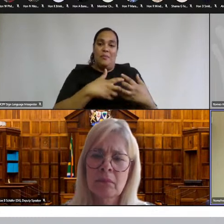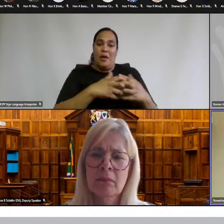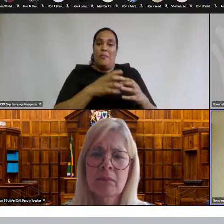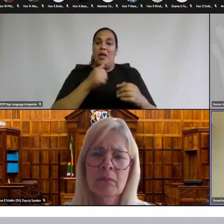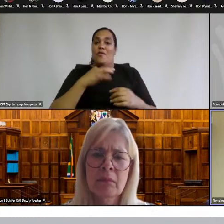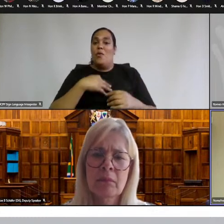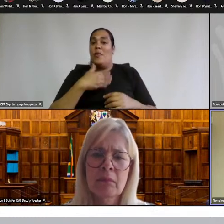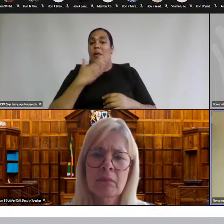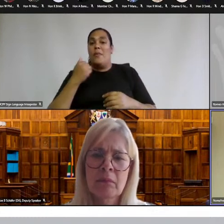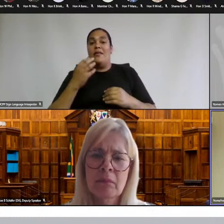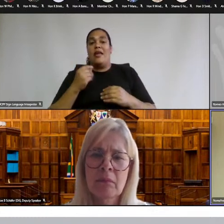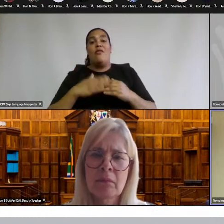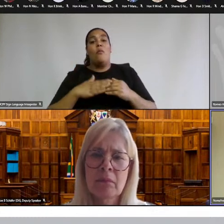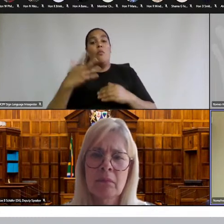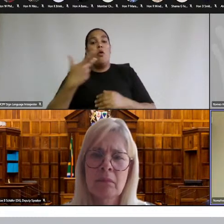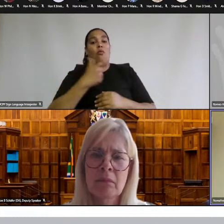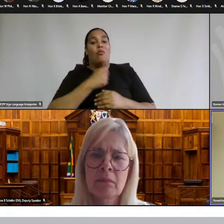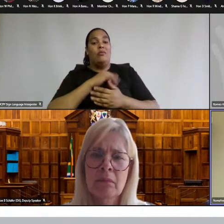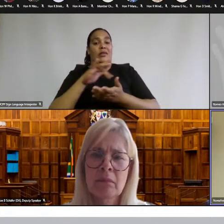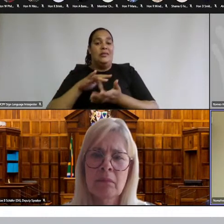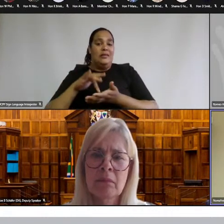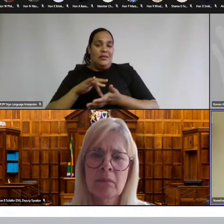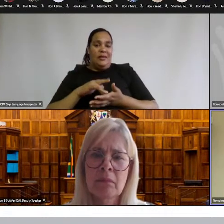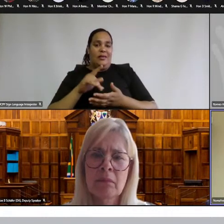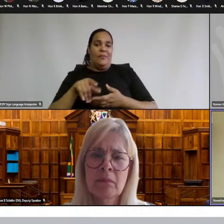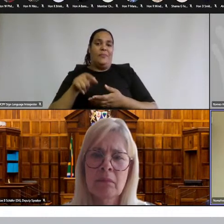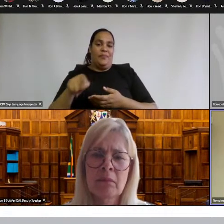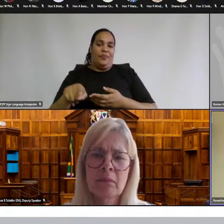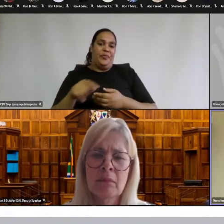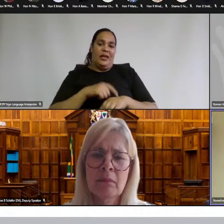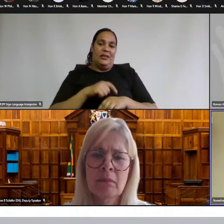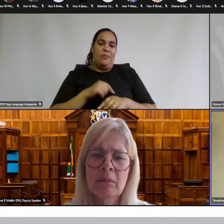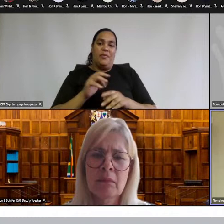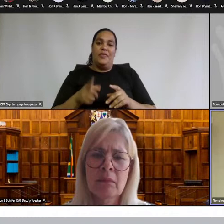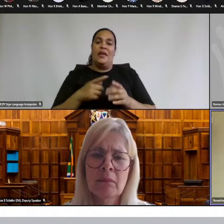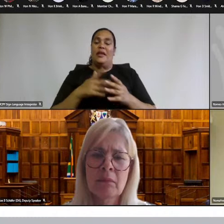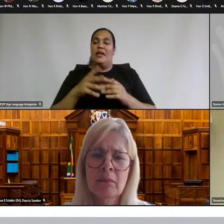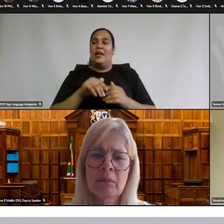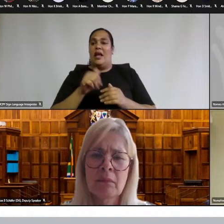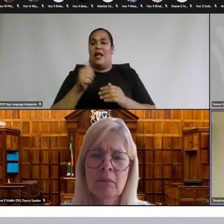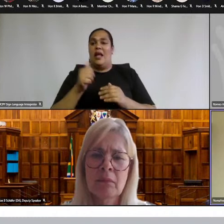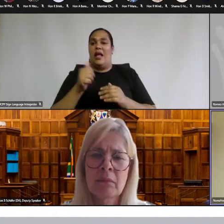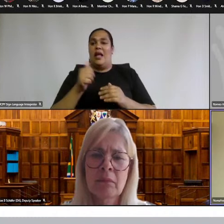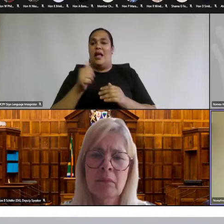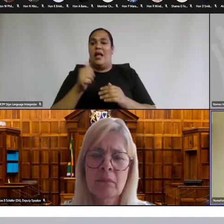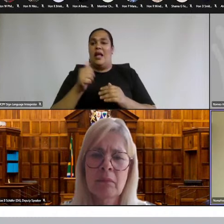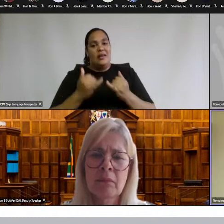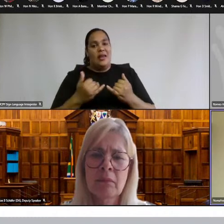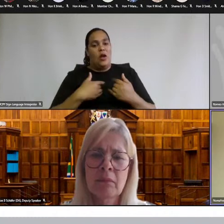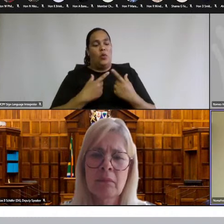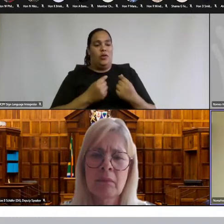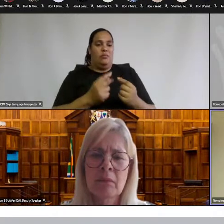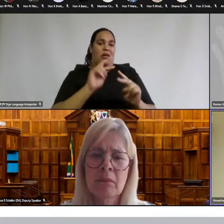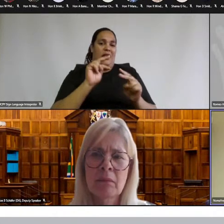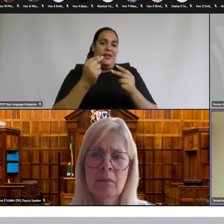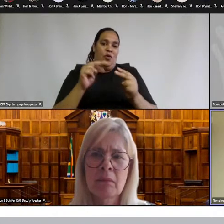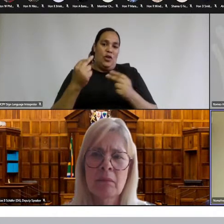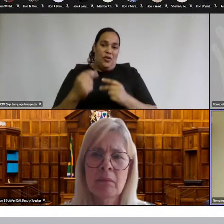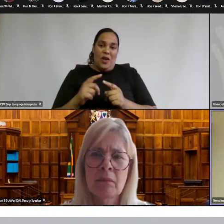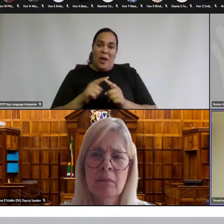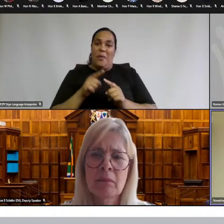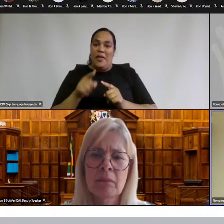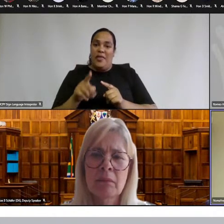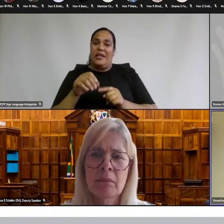best. We have got more vaccination sites at the beginning than any other province, which is now we keep on reviewing. It was